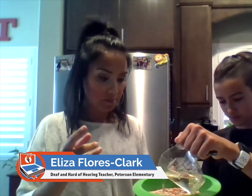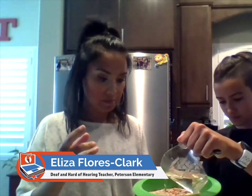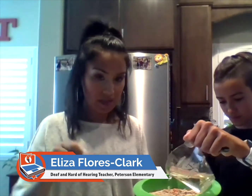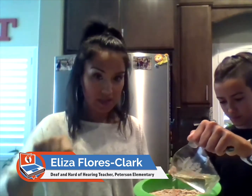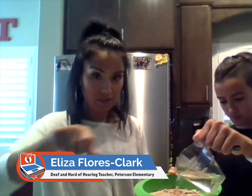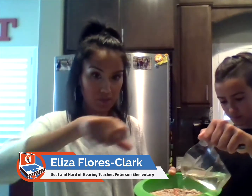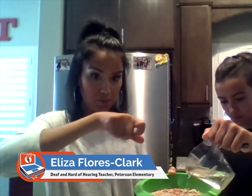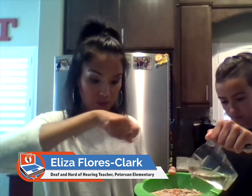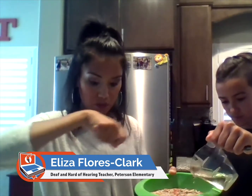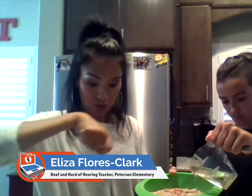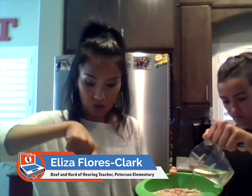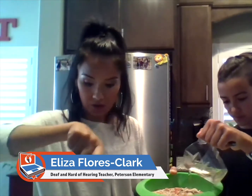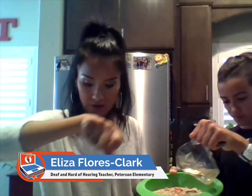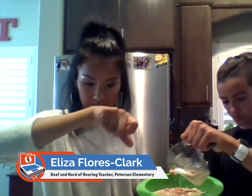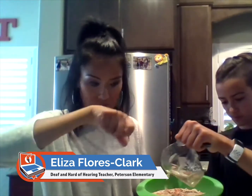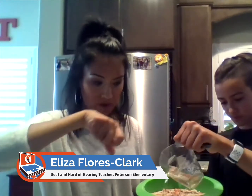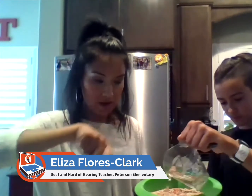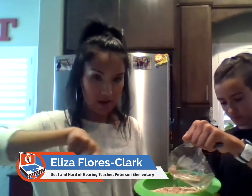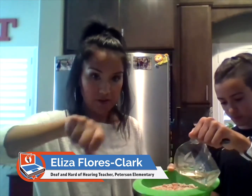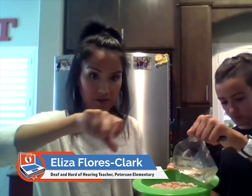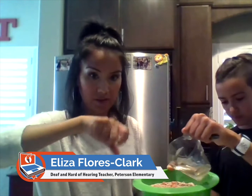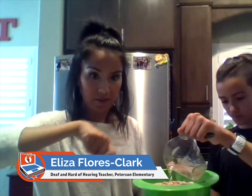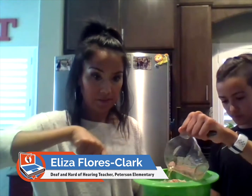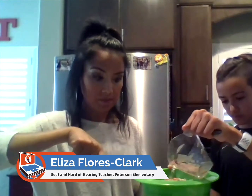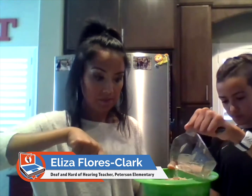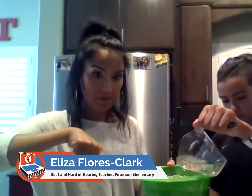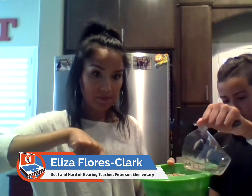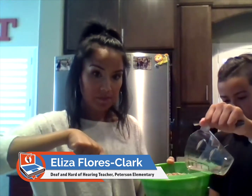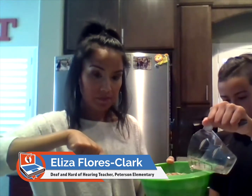And he's swirling it around.